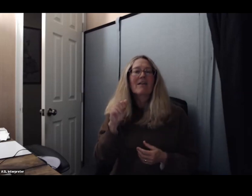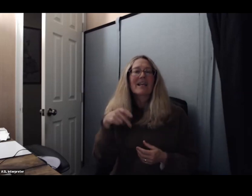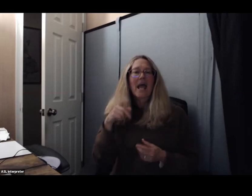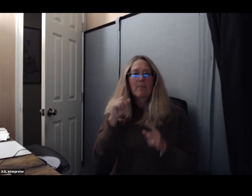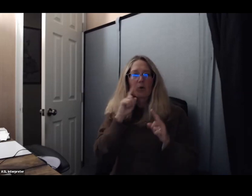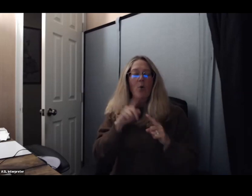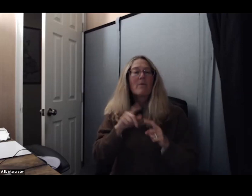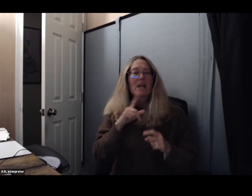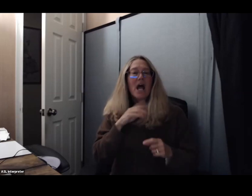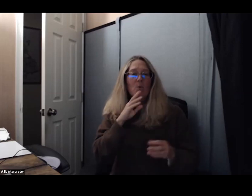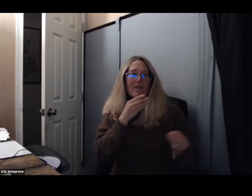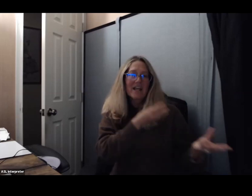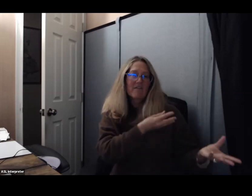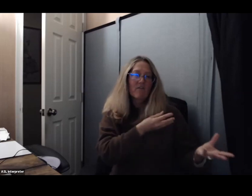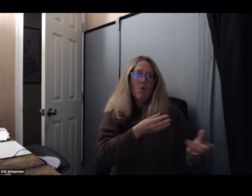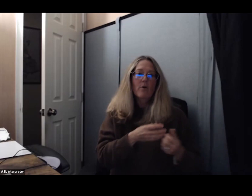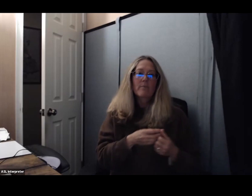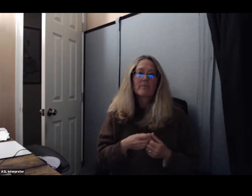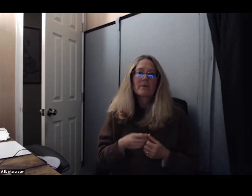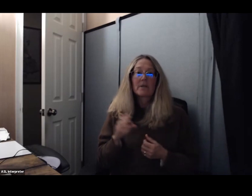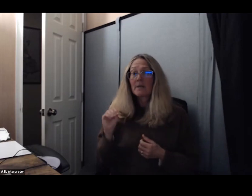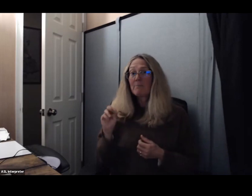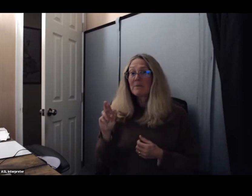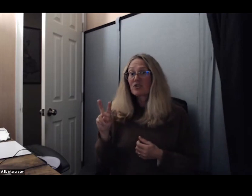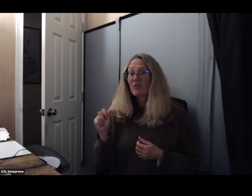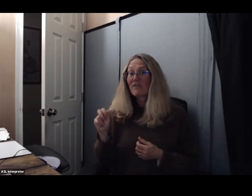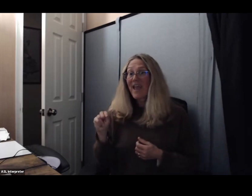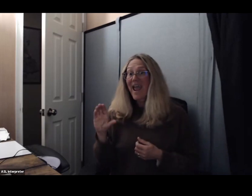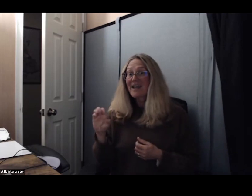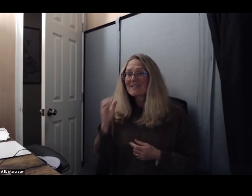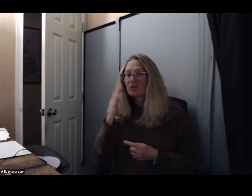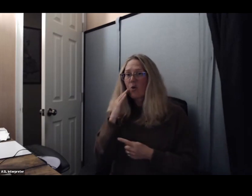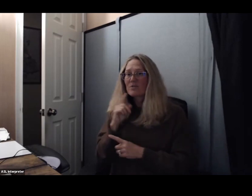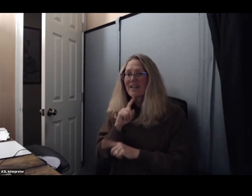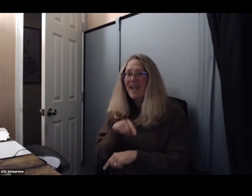be sure to get that for This- you. Mr. Vance, Mr. Vance has the answer. Sure.